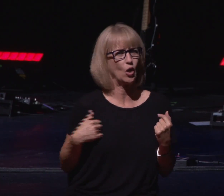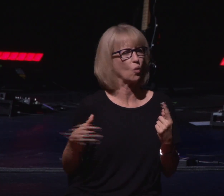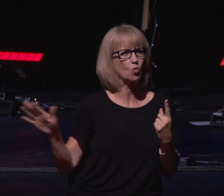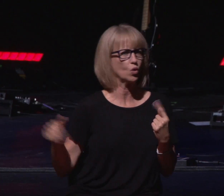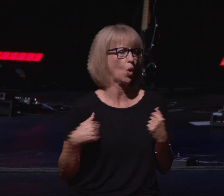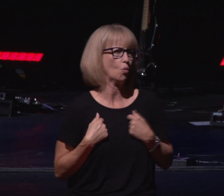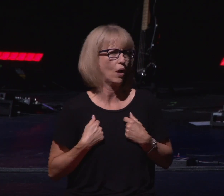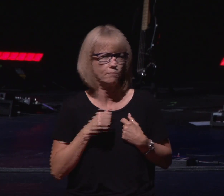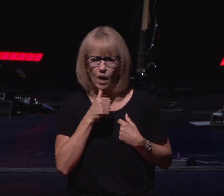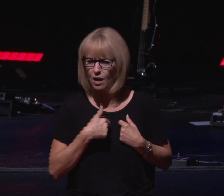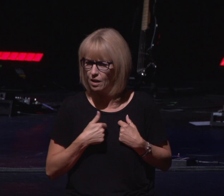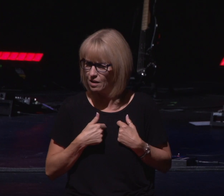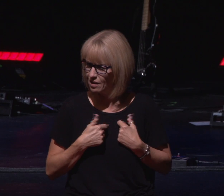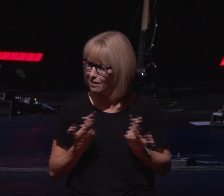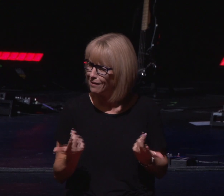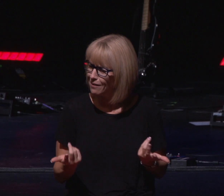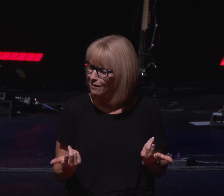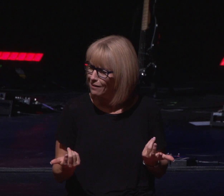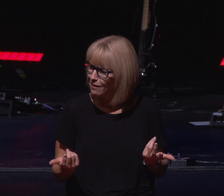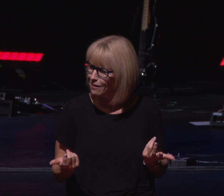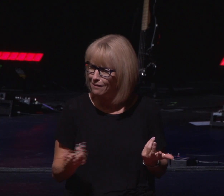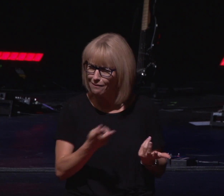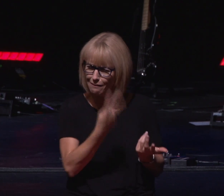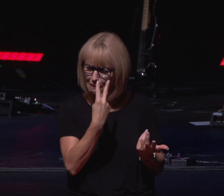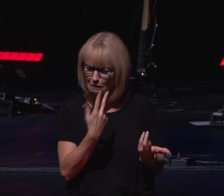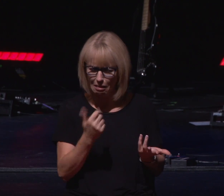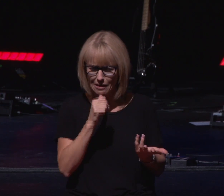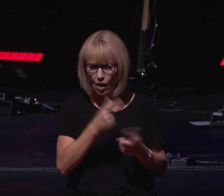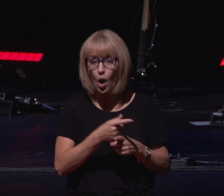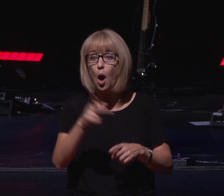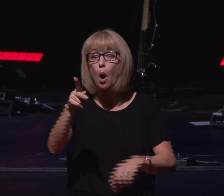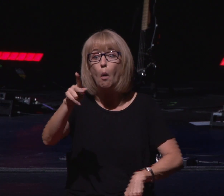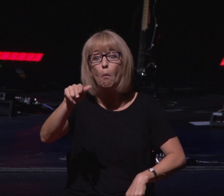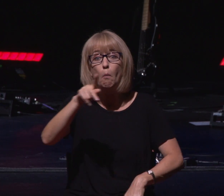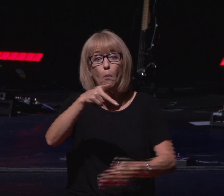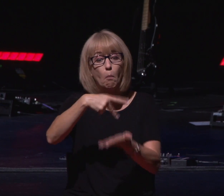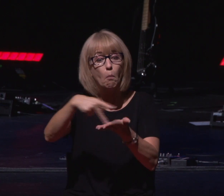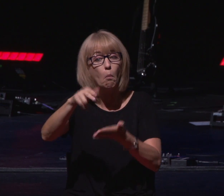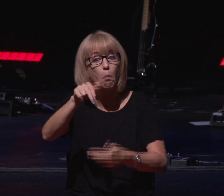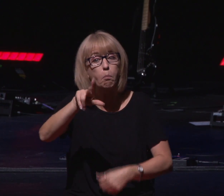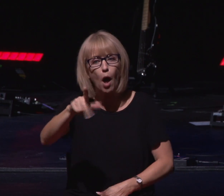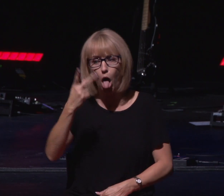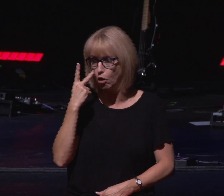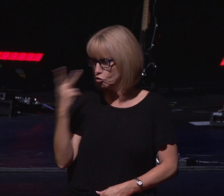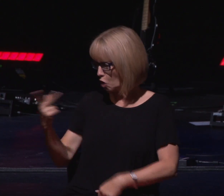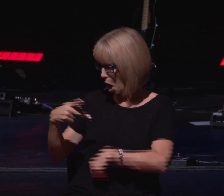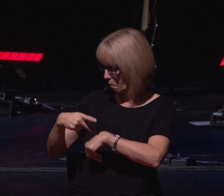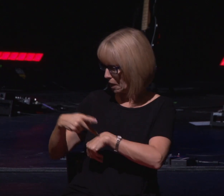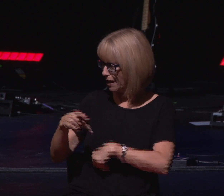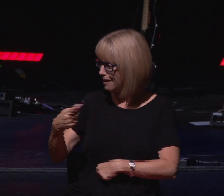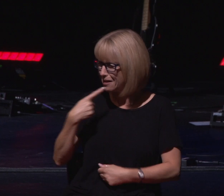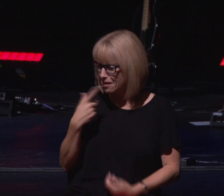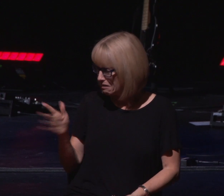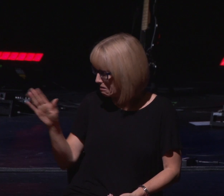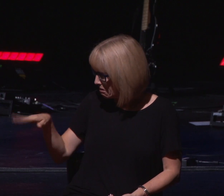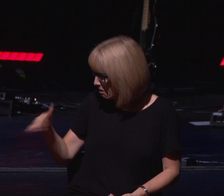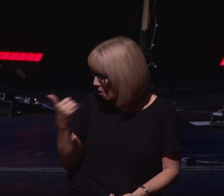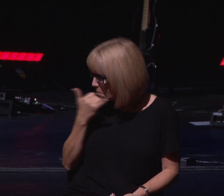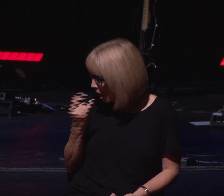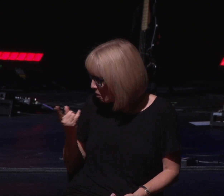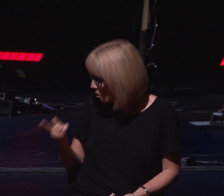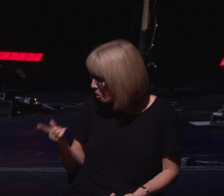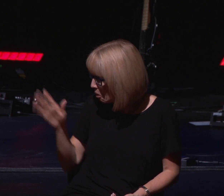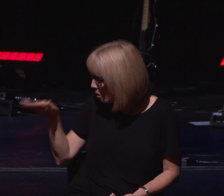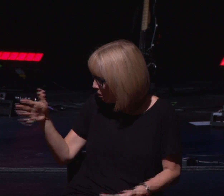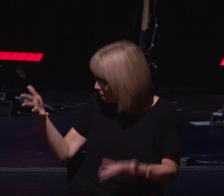Jesus would? And Paul comes along and sees him, and Paul calls him out on it. Paul says, what are you doing? Galatians, he really hits him